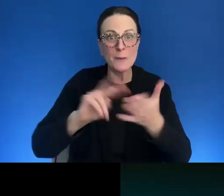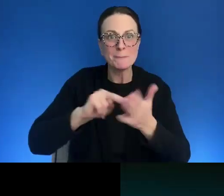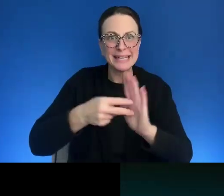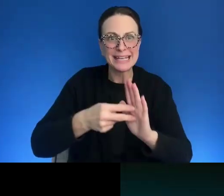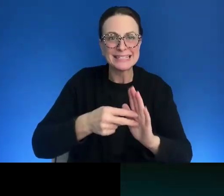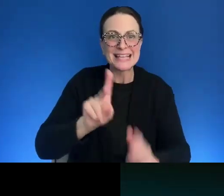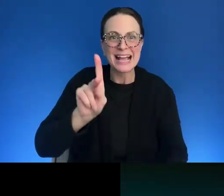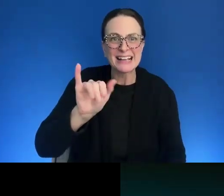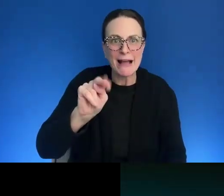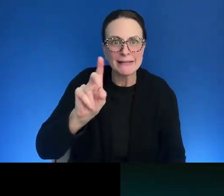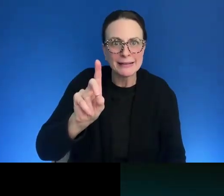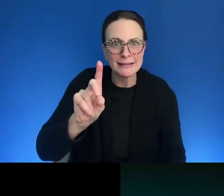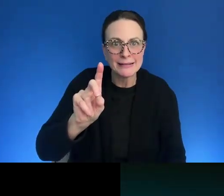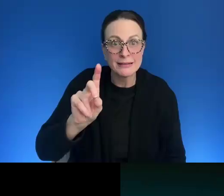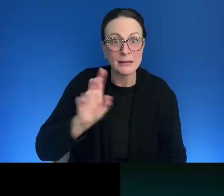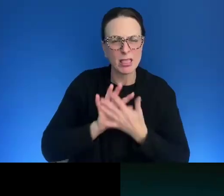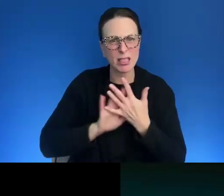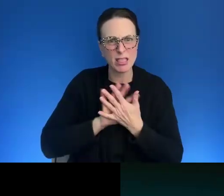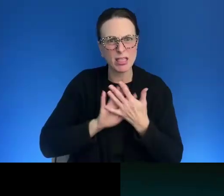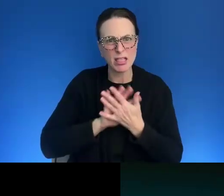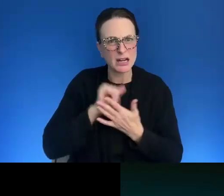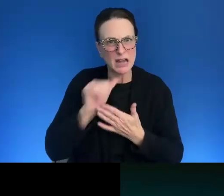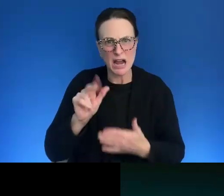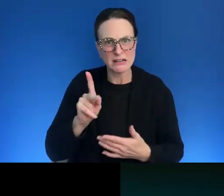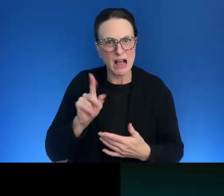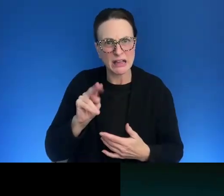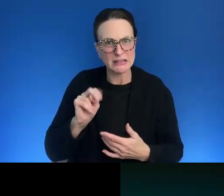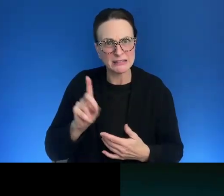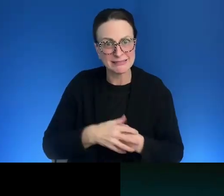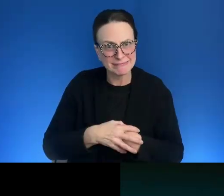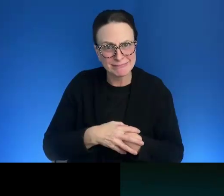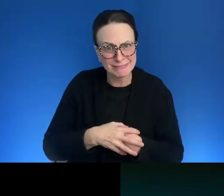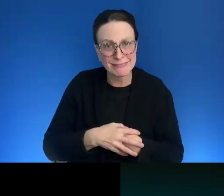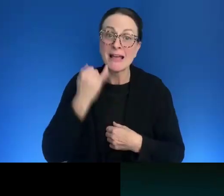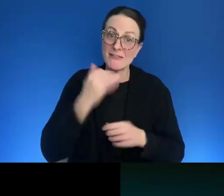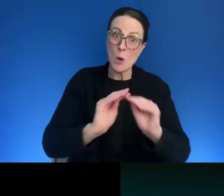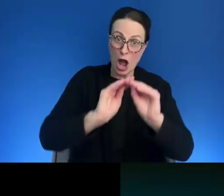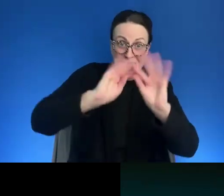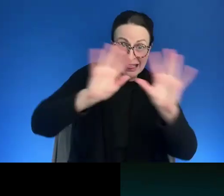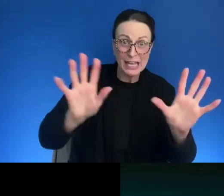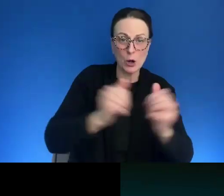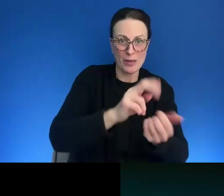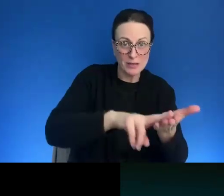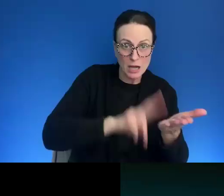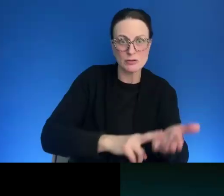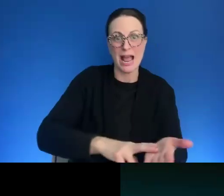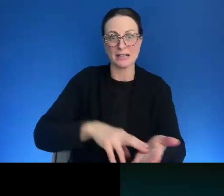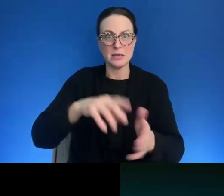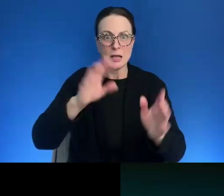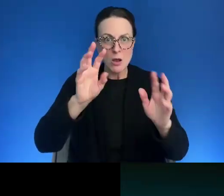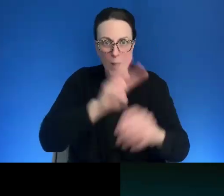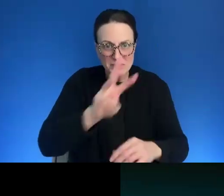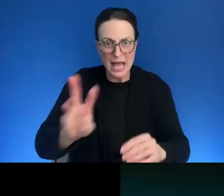and unclear is unkind. So if you are clear with the customer, with your contract, with your verbiage on your